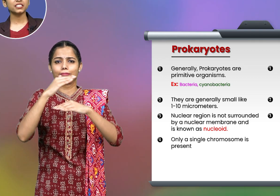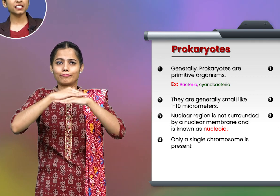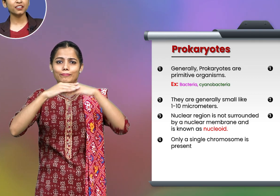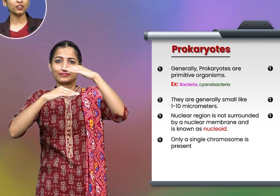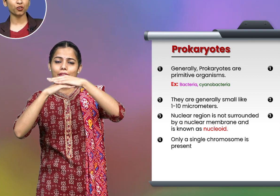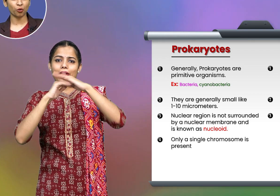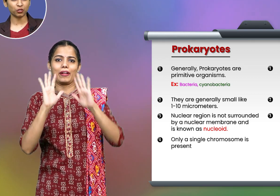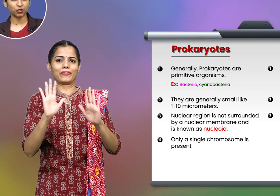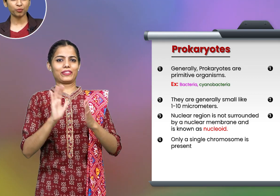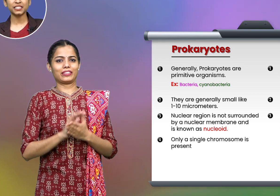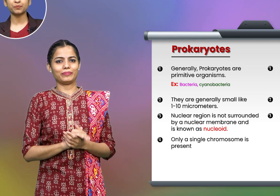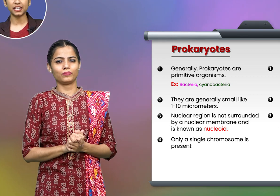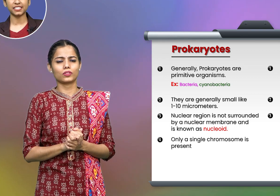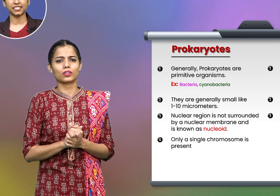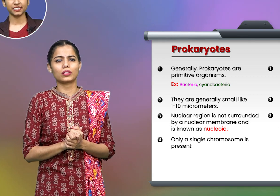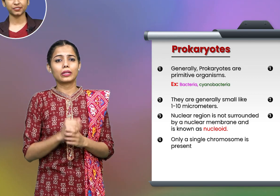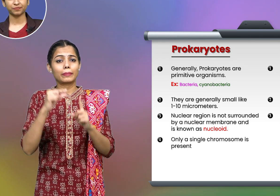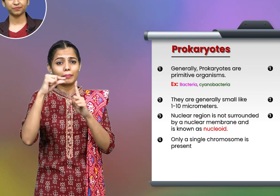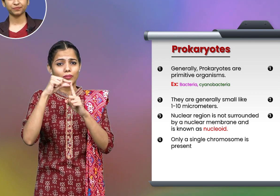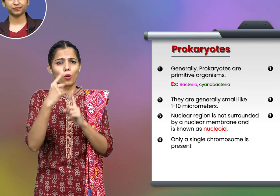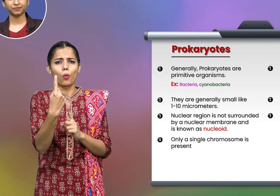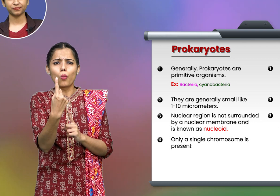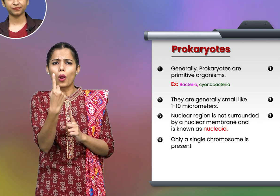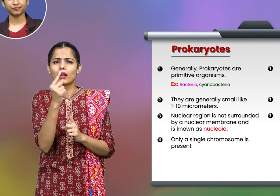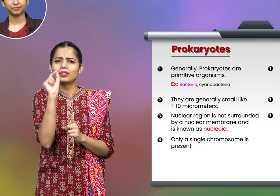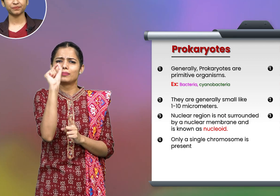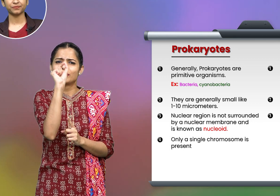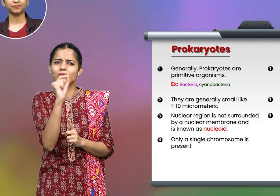Only a single chromosome is present,